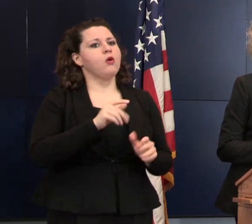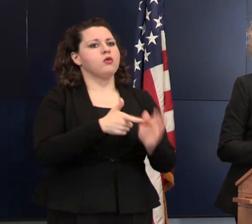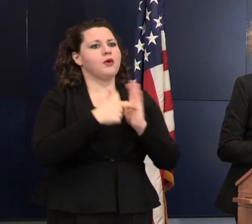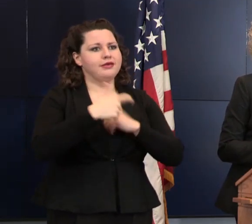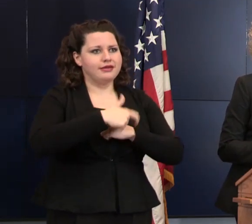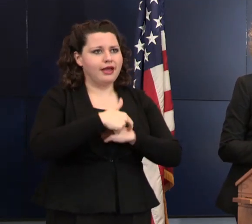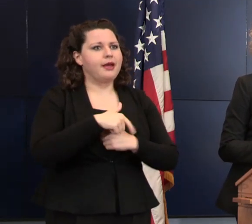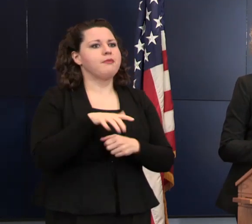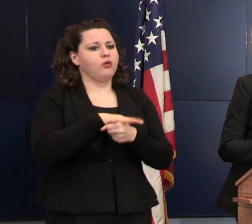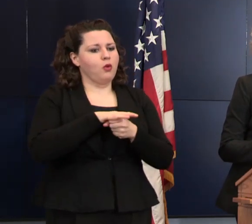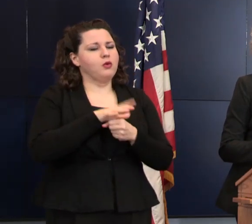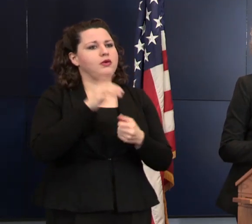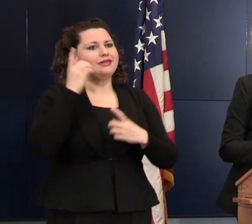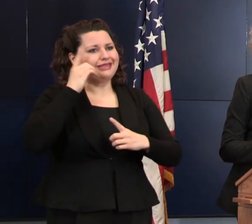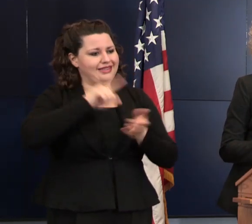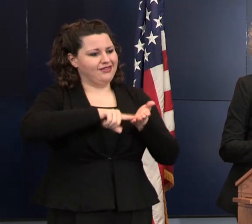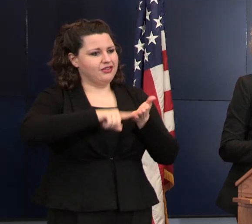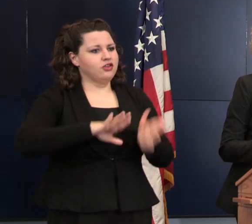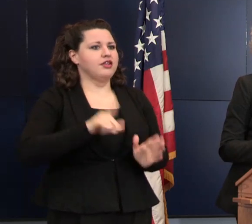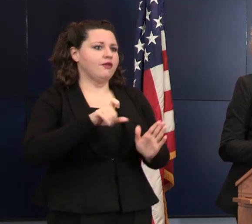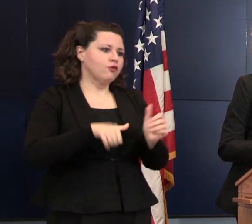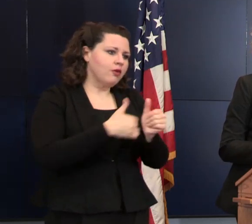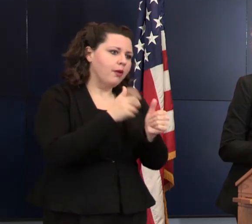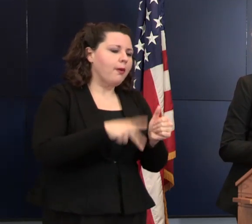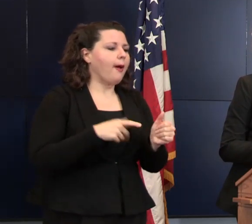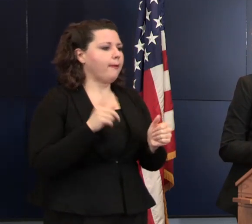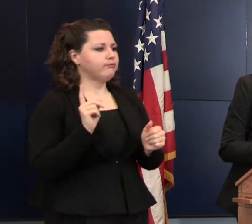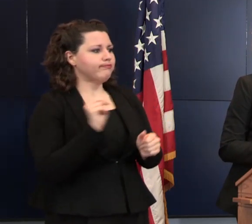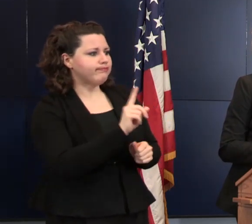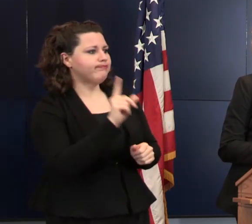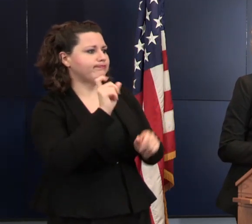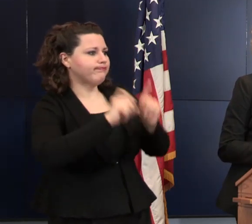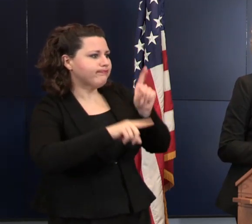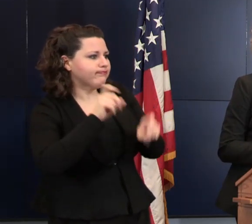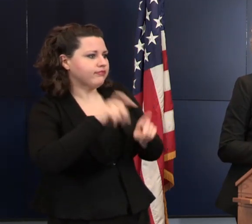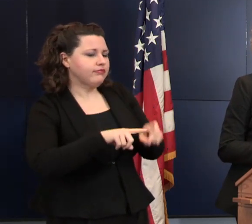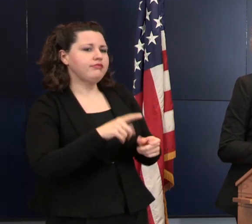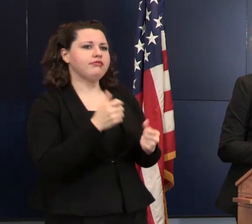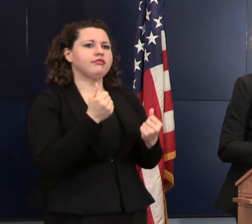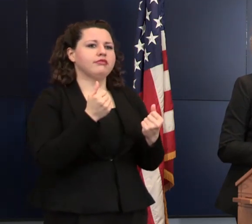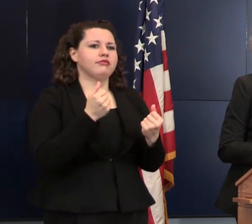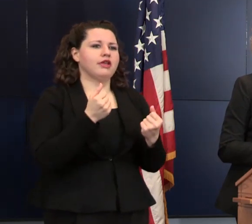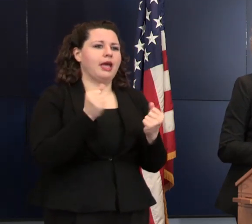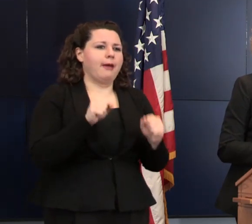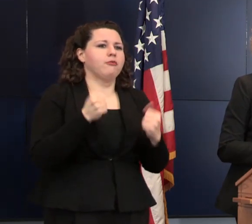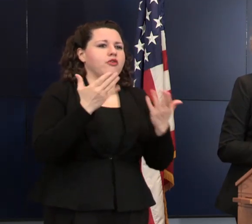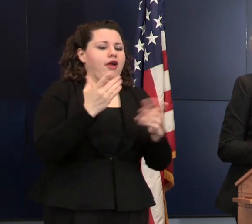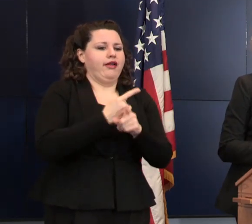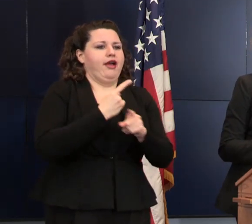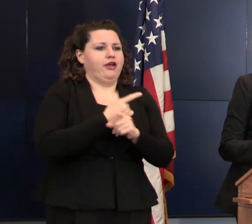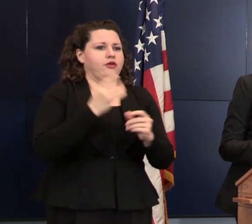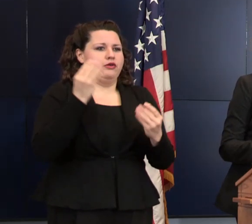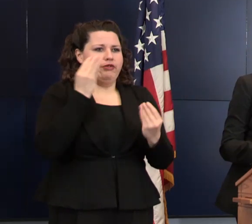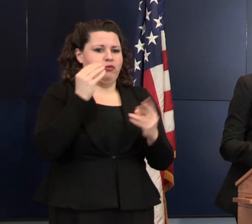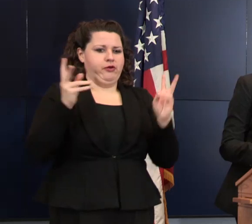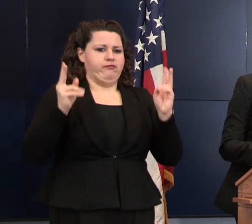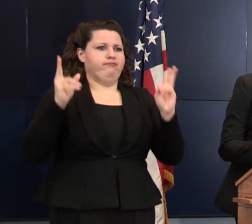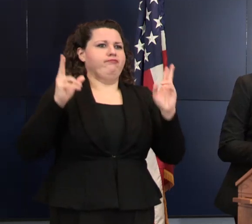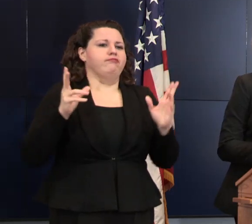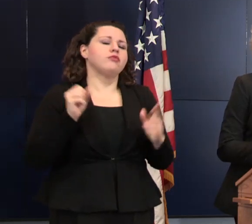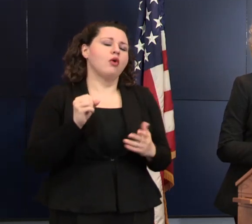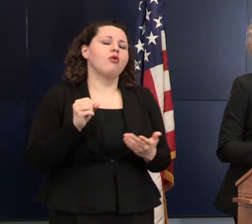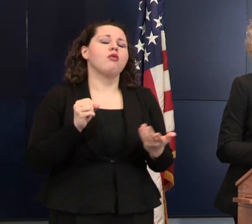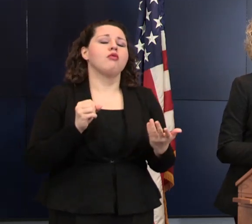disease investigators to follow up on those cases to really provide an accurate snapshot of that information. And so we continue to